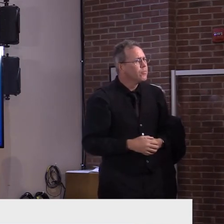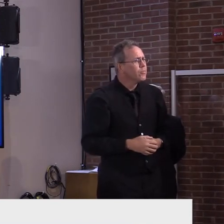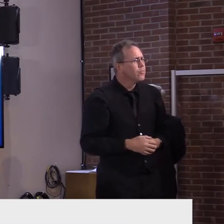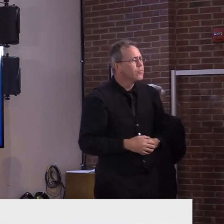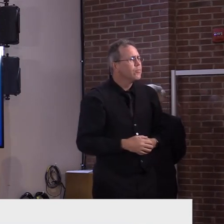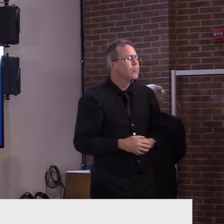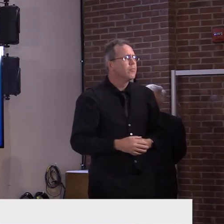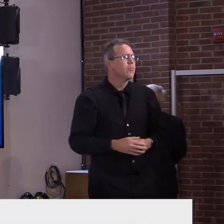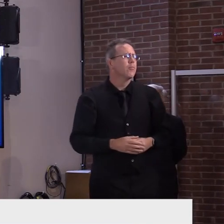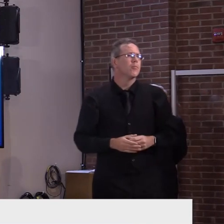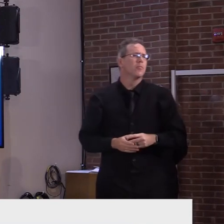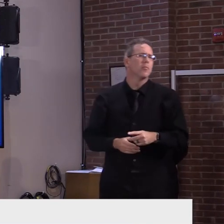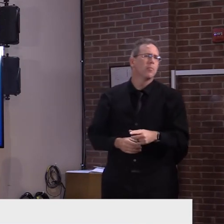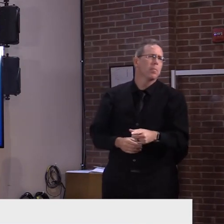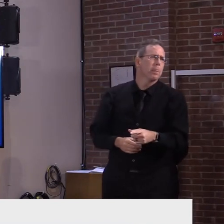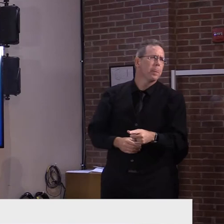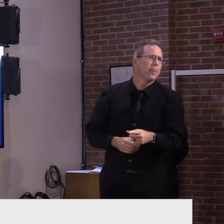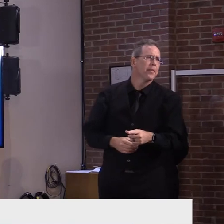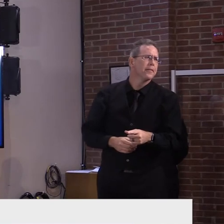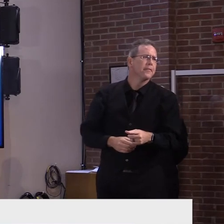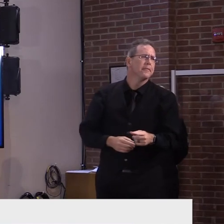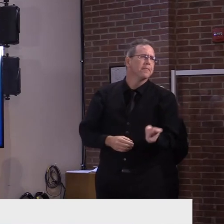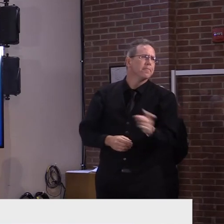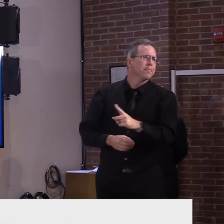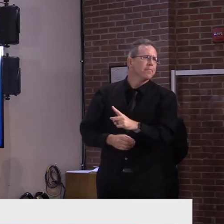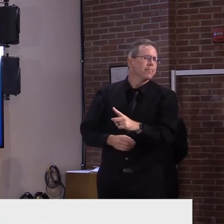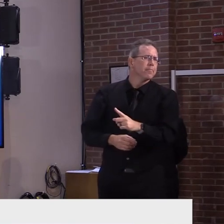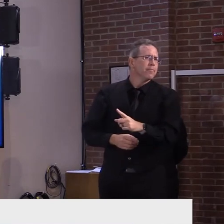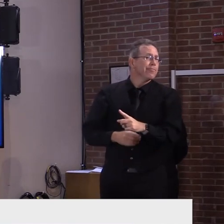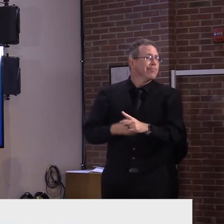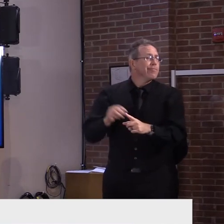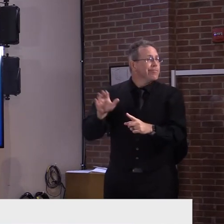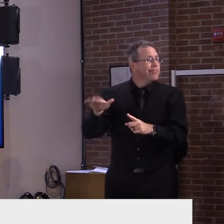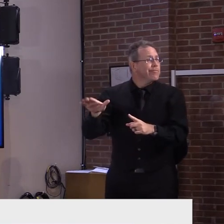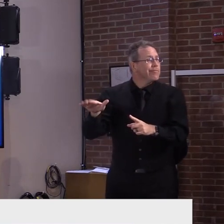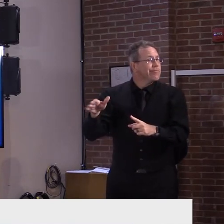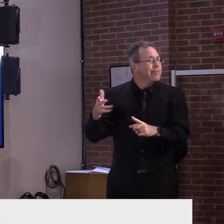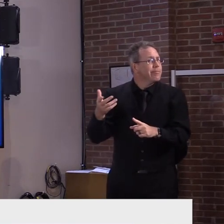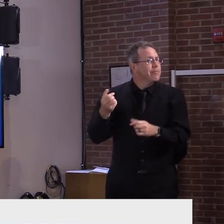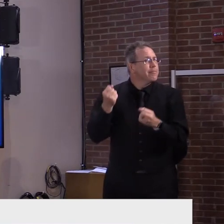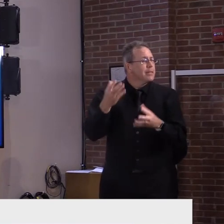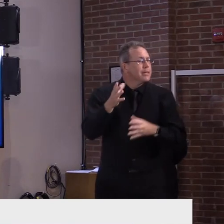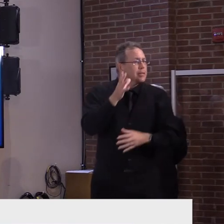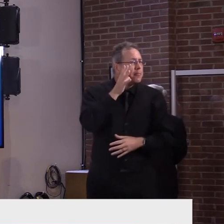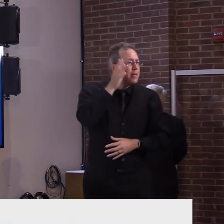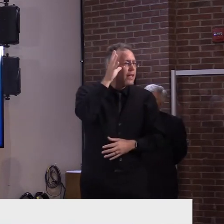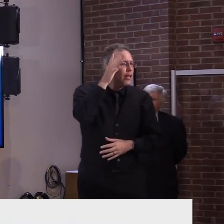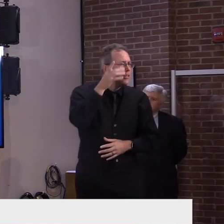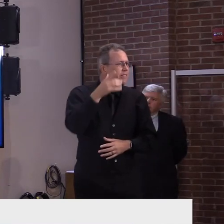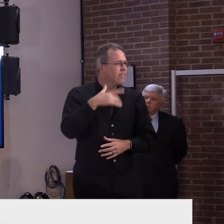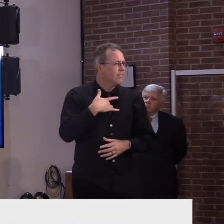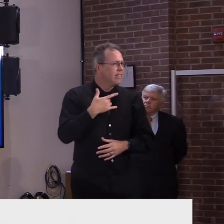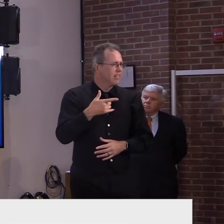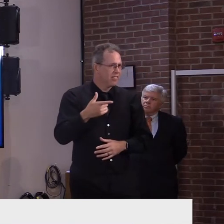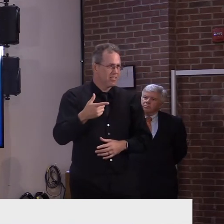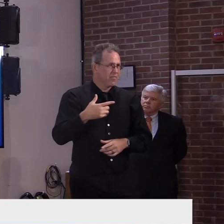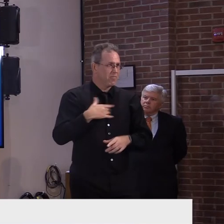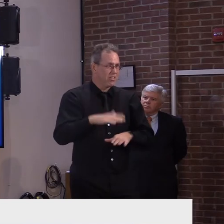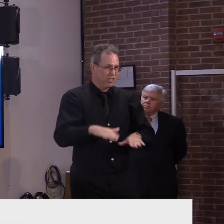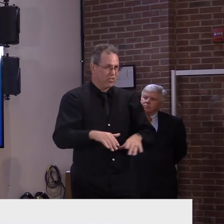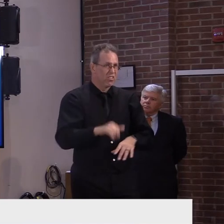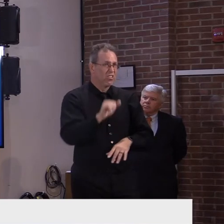A lot of parents out there would argue that if they're going into schools where masks aren't mandated, that is a state of